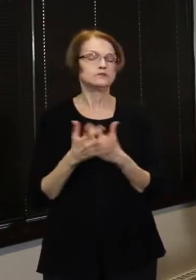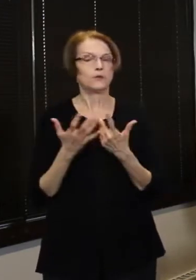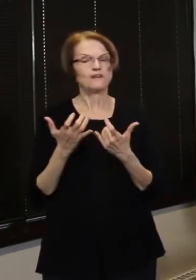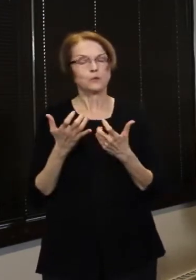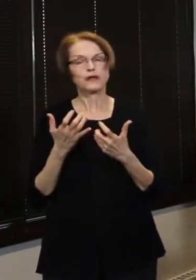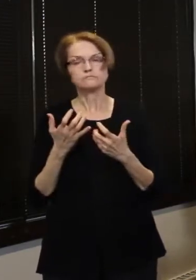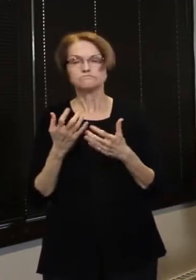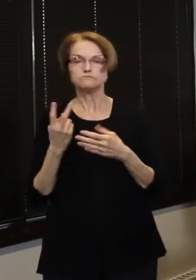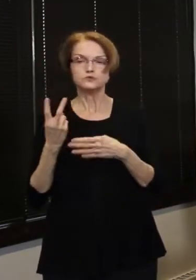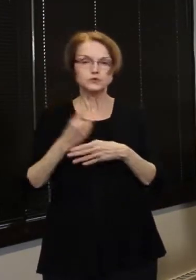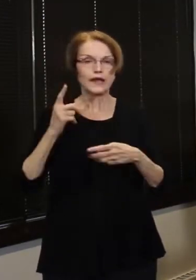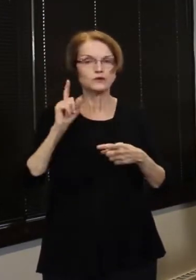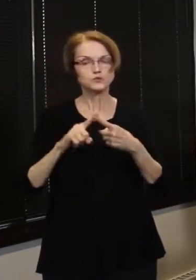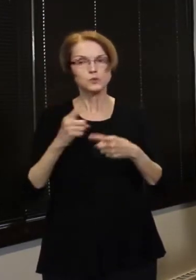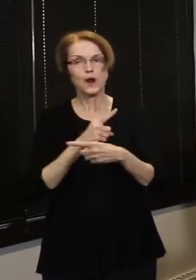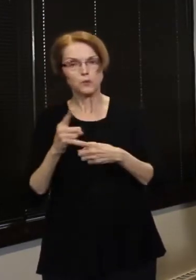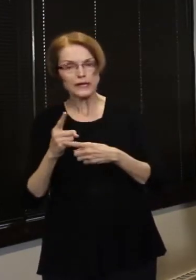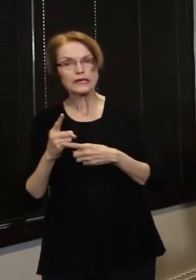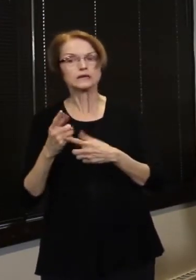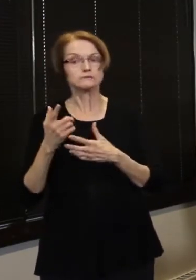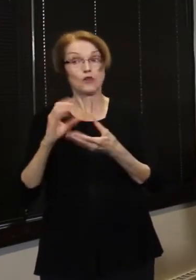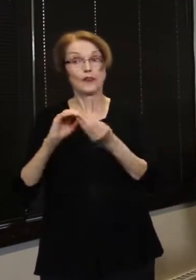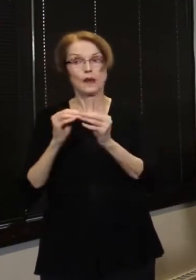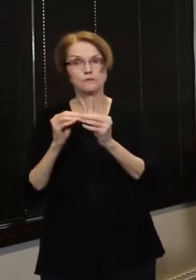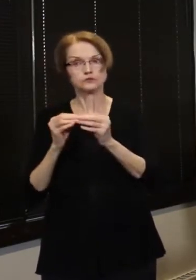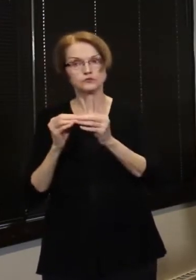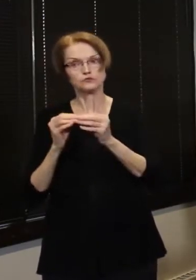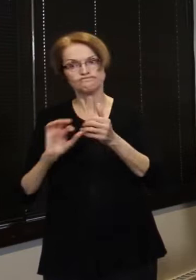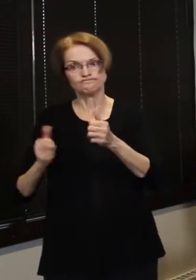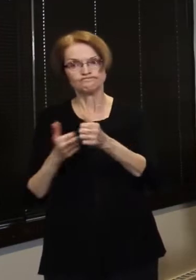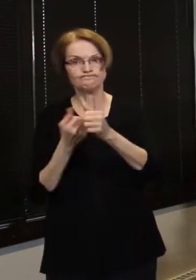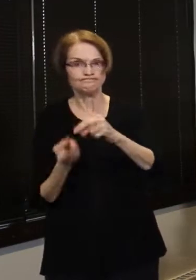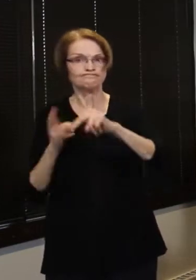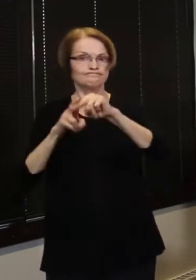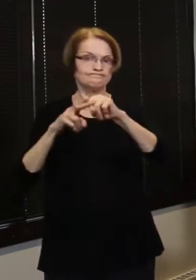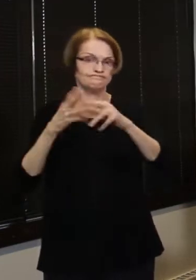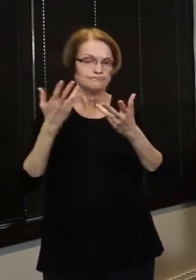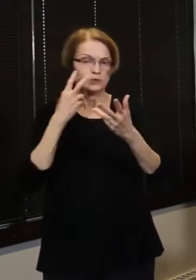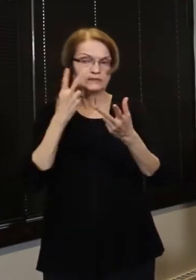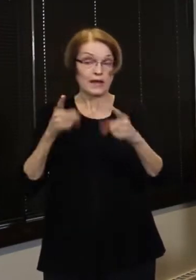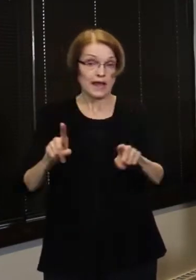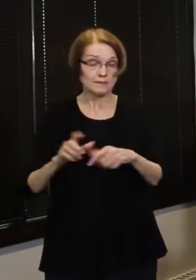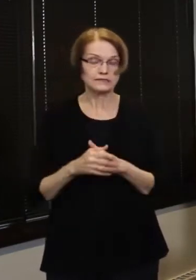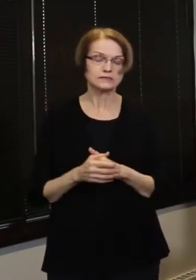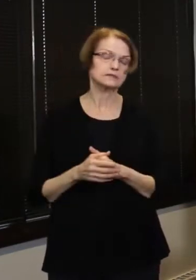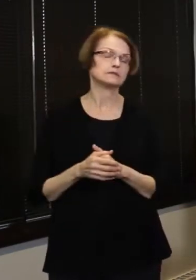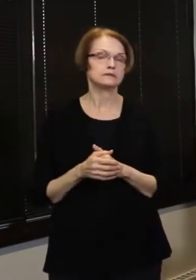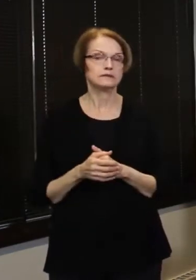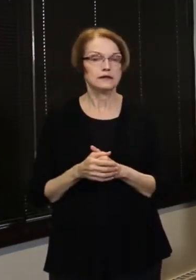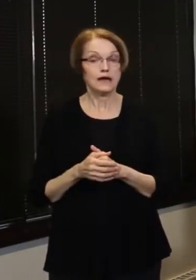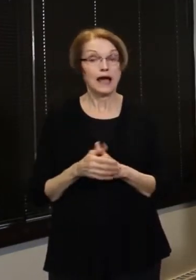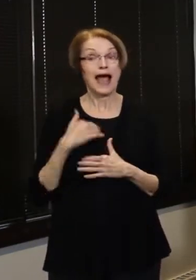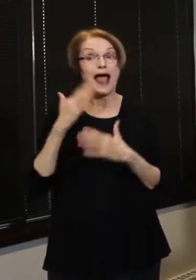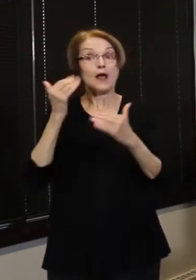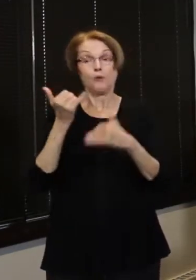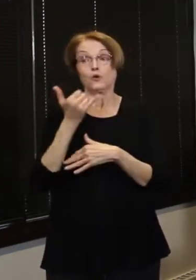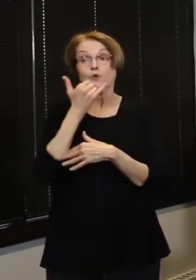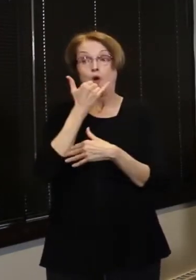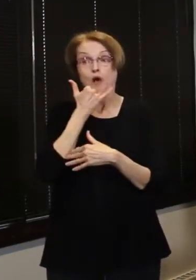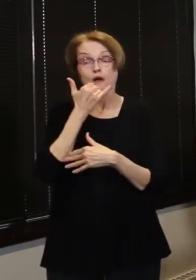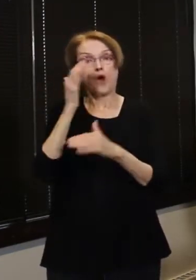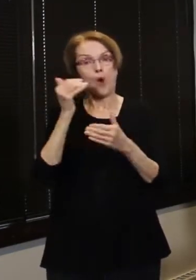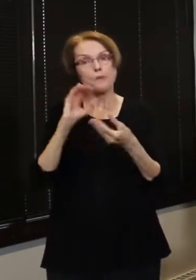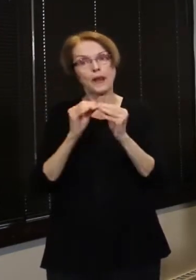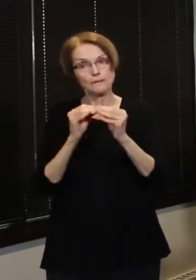the reporting numbers to catch up. And so we'll see what happens there. Now, I would love for us to be wrong and for those numbers to